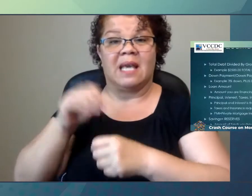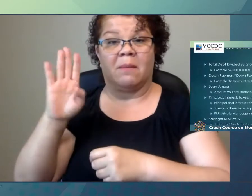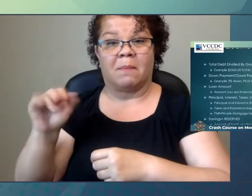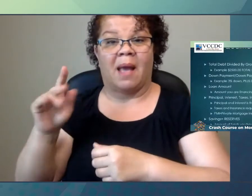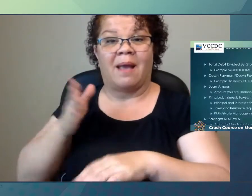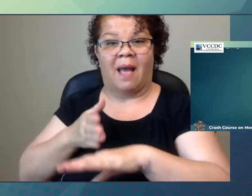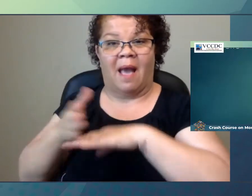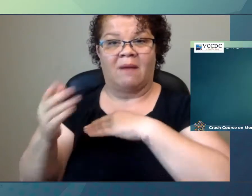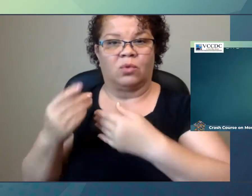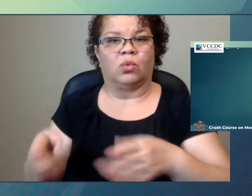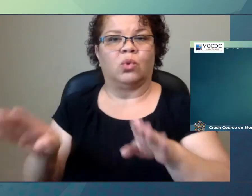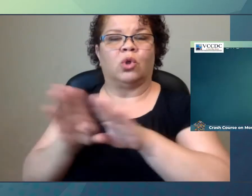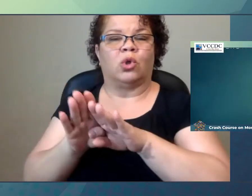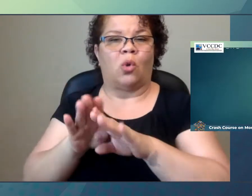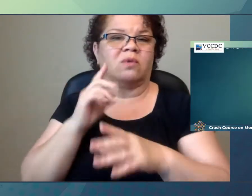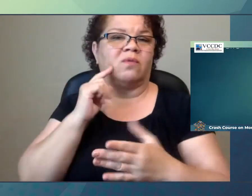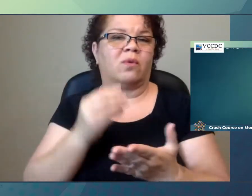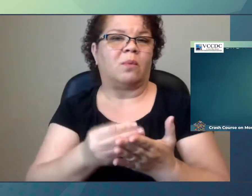the purchase of your new home.